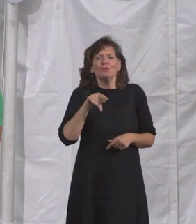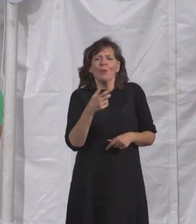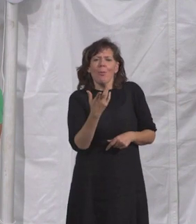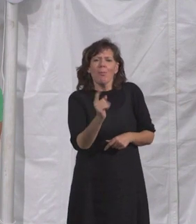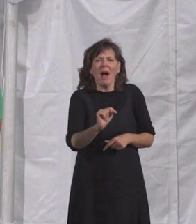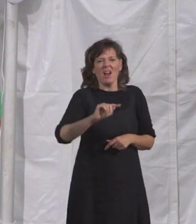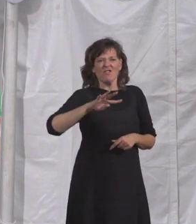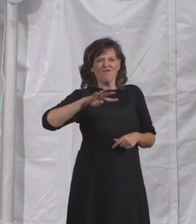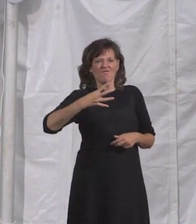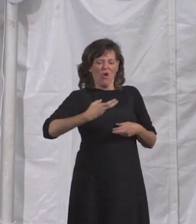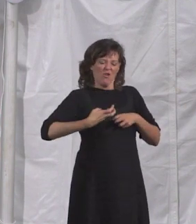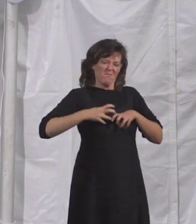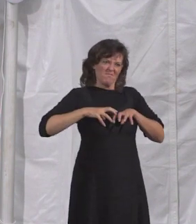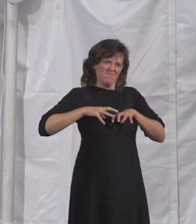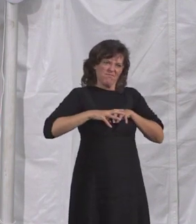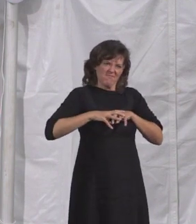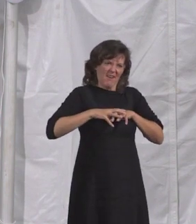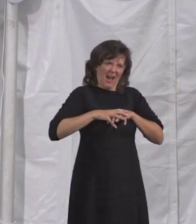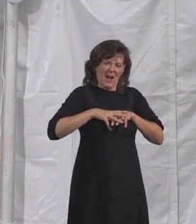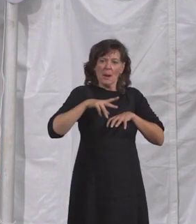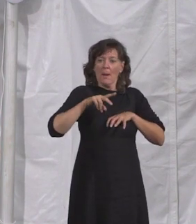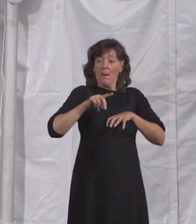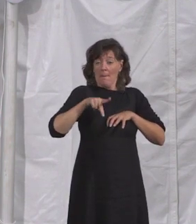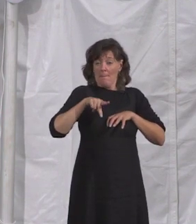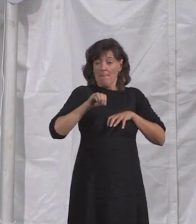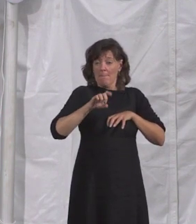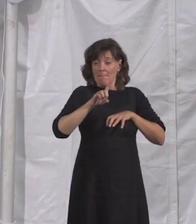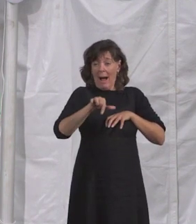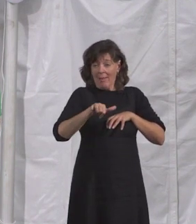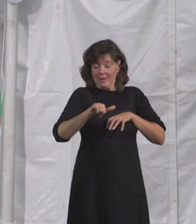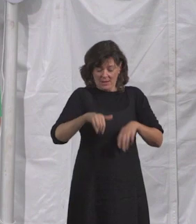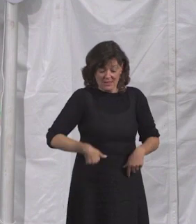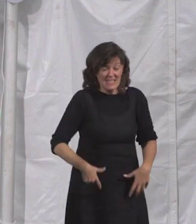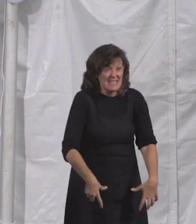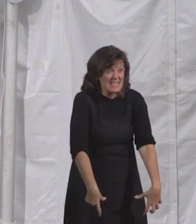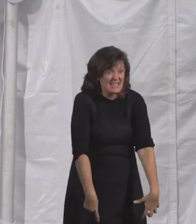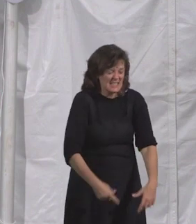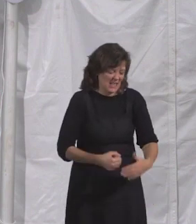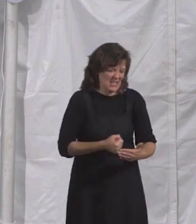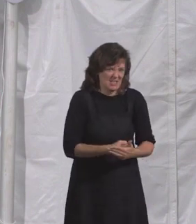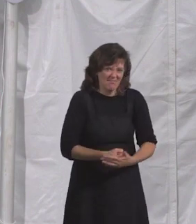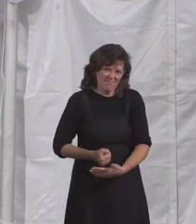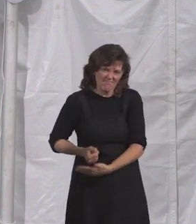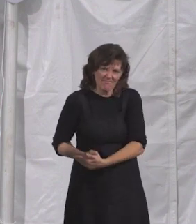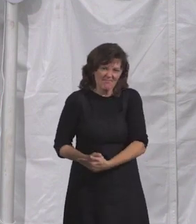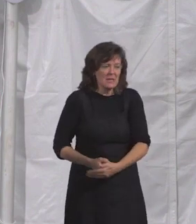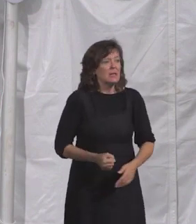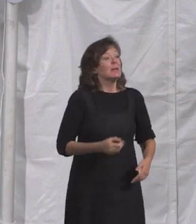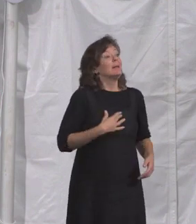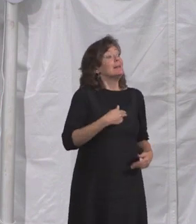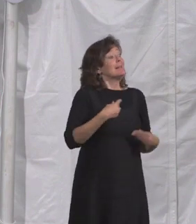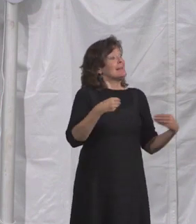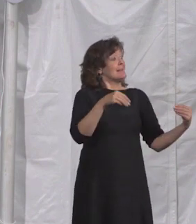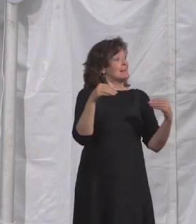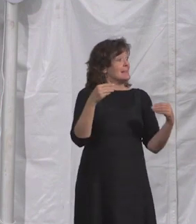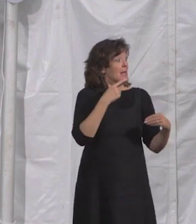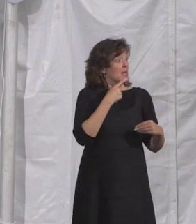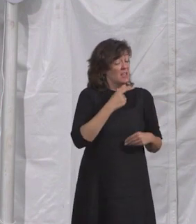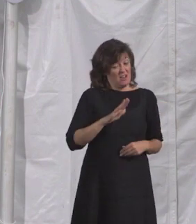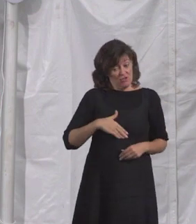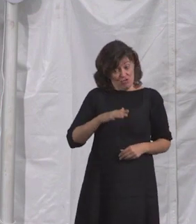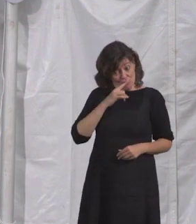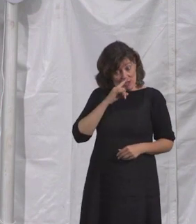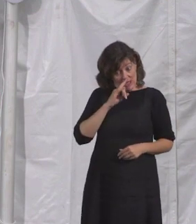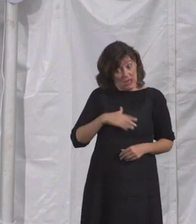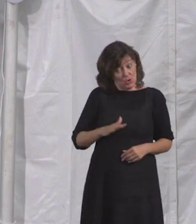polyester. They had reinforced knees. The sales slogan was, "Your children will outgrow them before they wear them out."